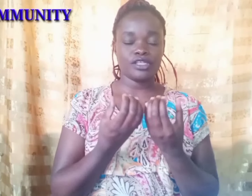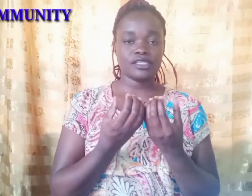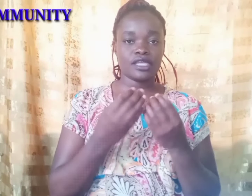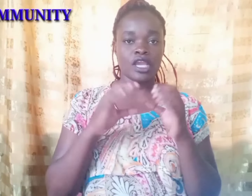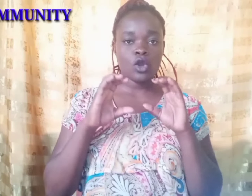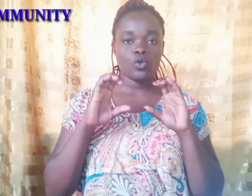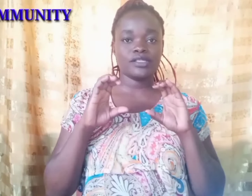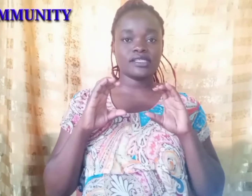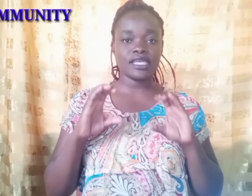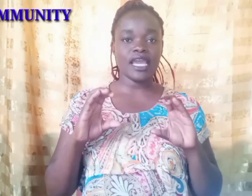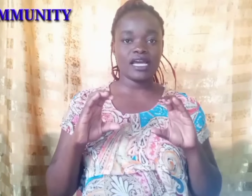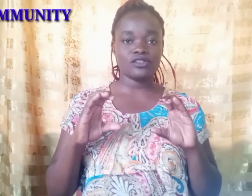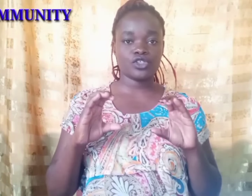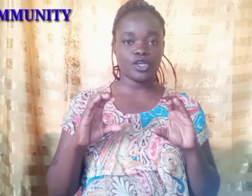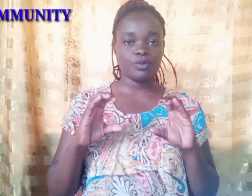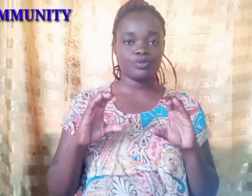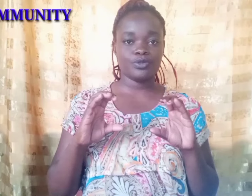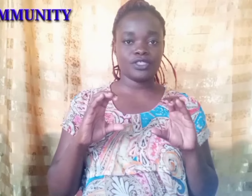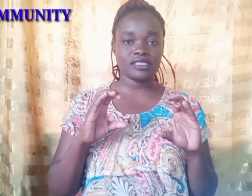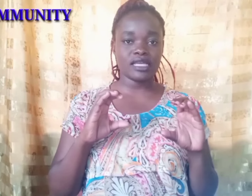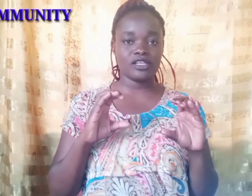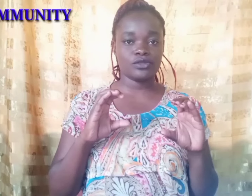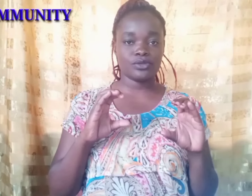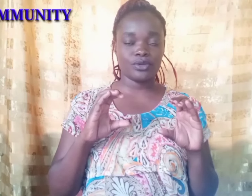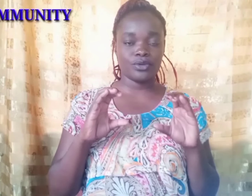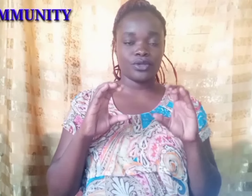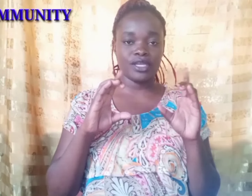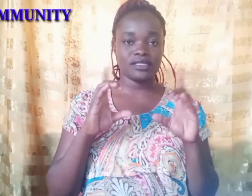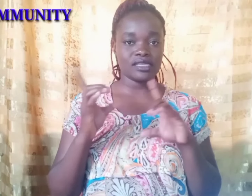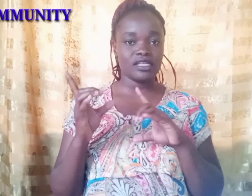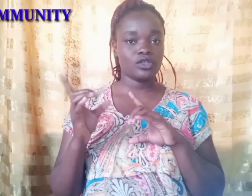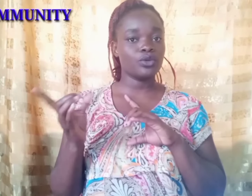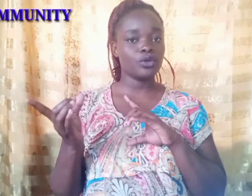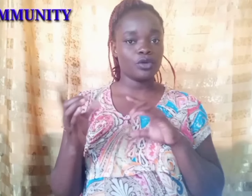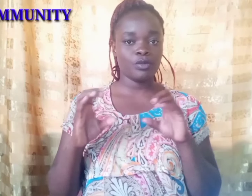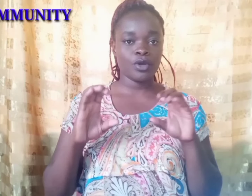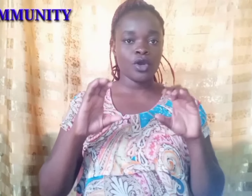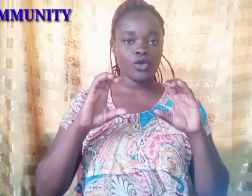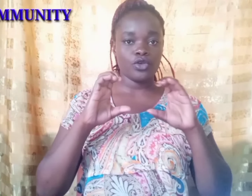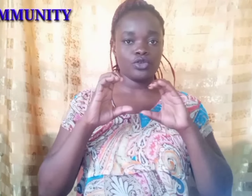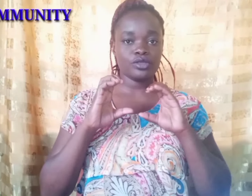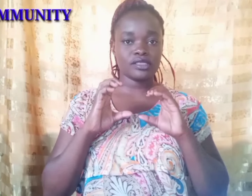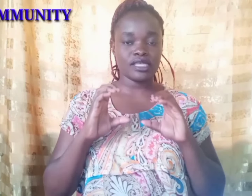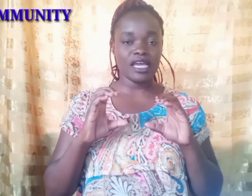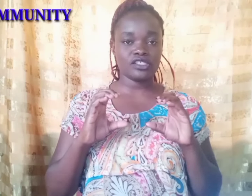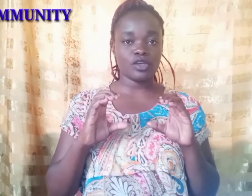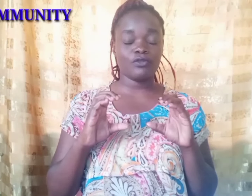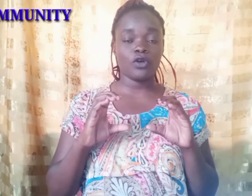Community. We see handshape just as you had signed group. We use see handshape for